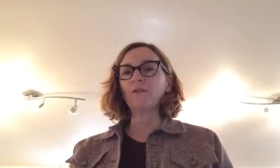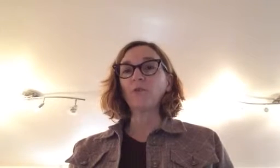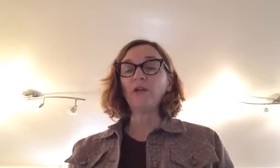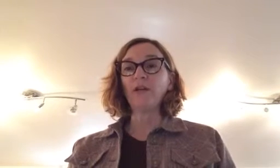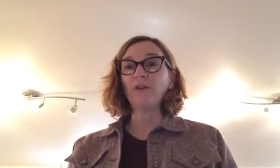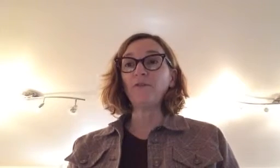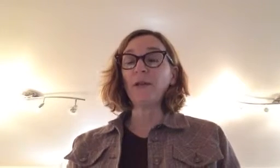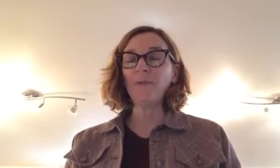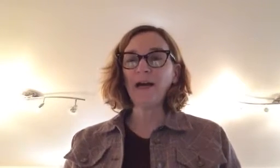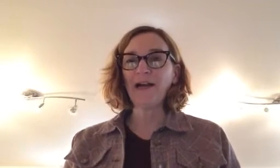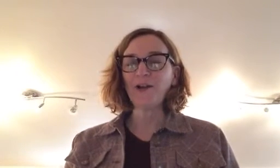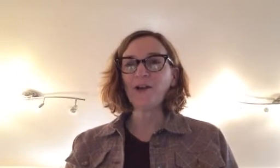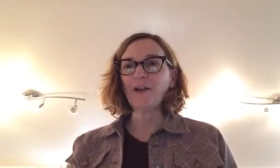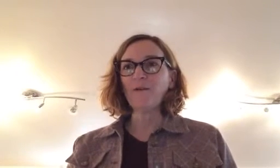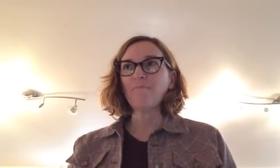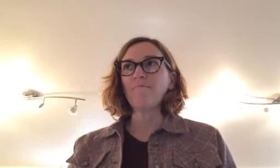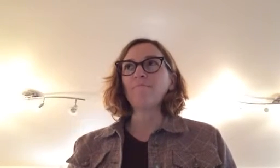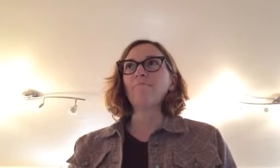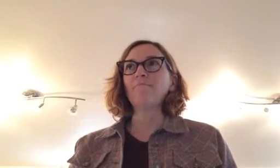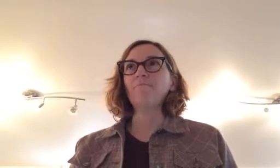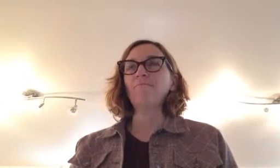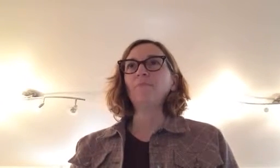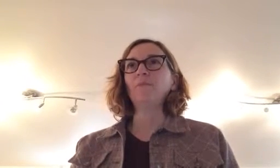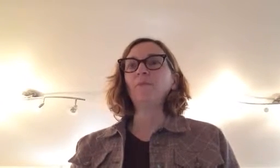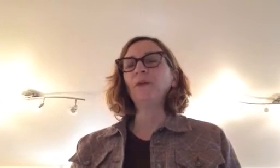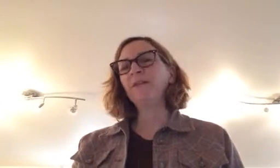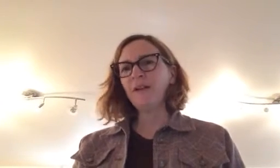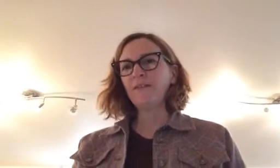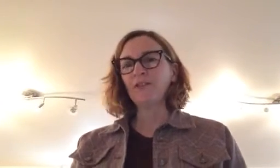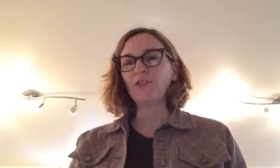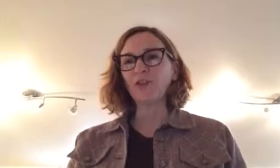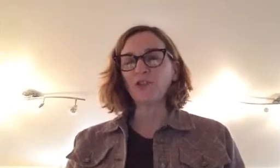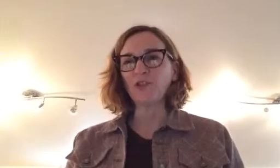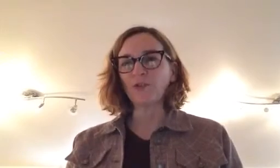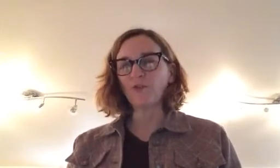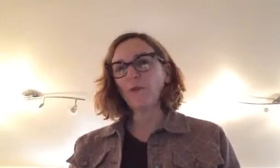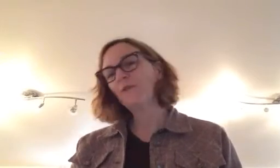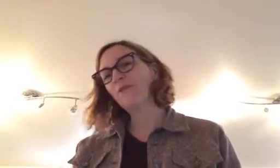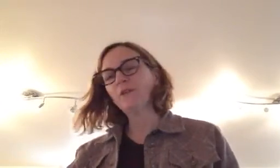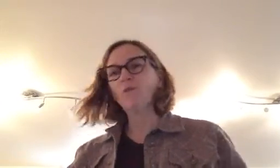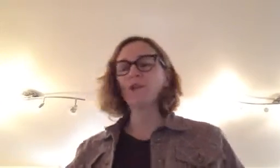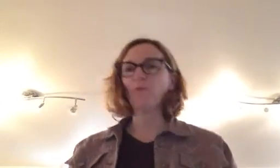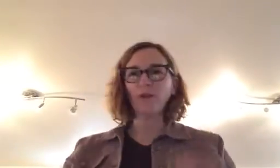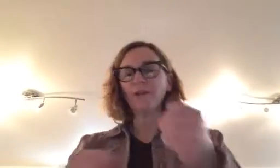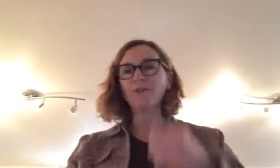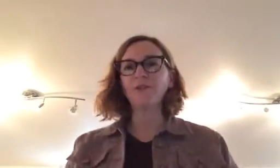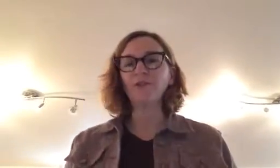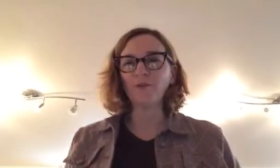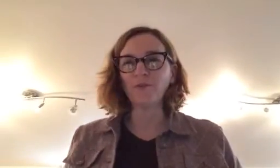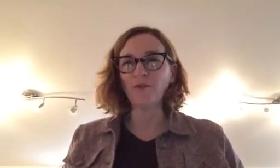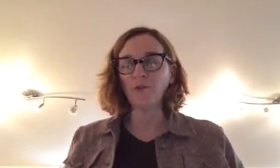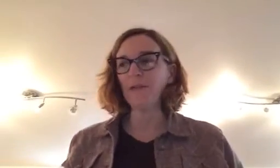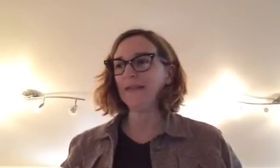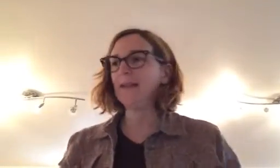great creator of empire, but not necessarily just sort of one of the boys in terms of European